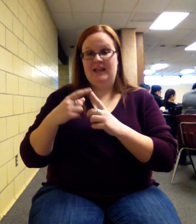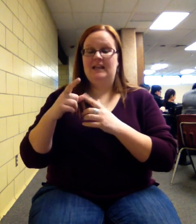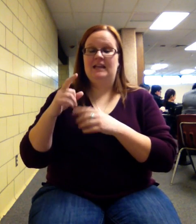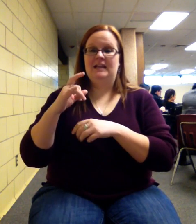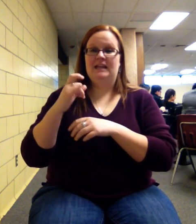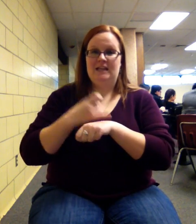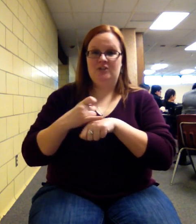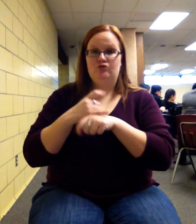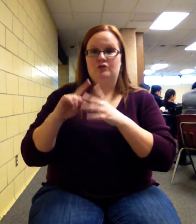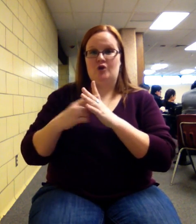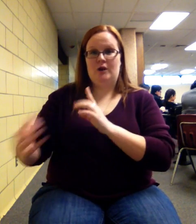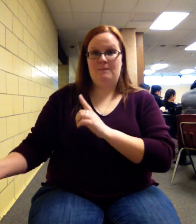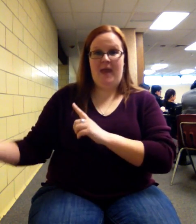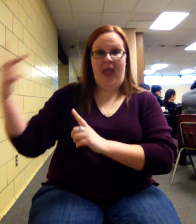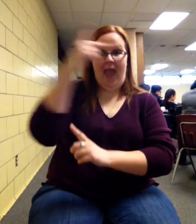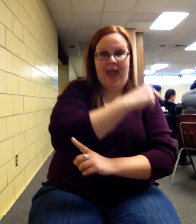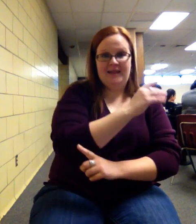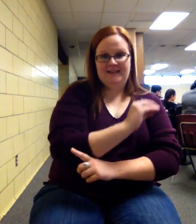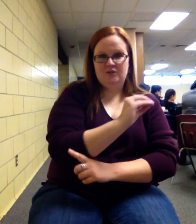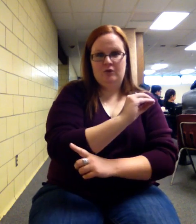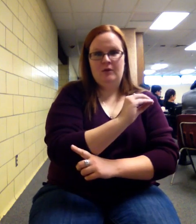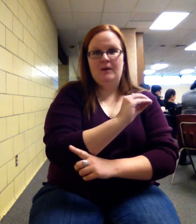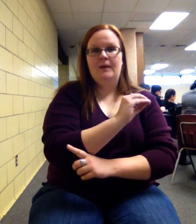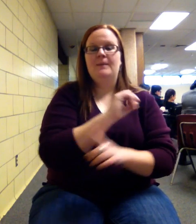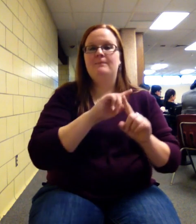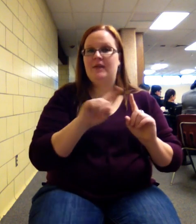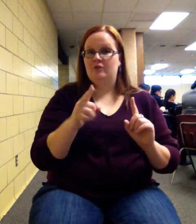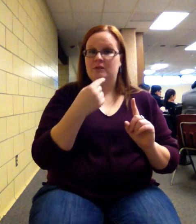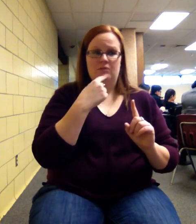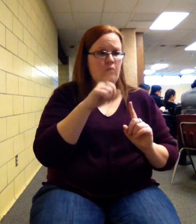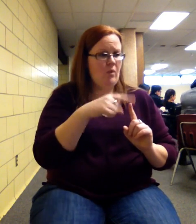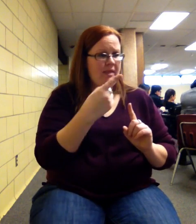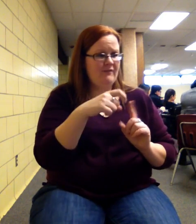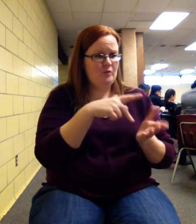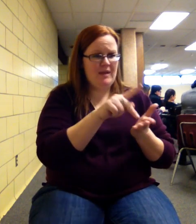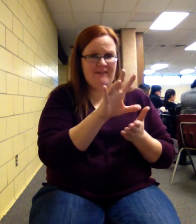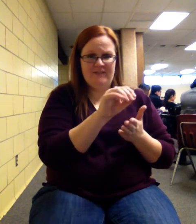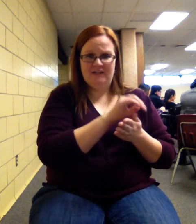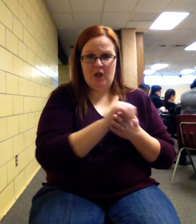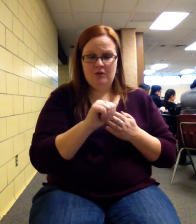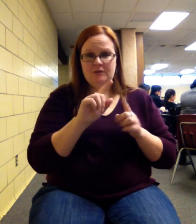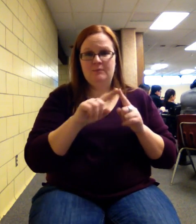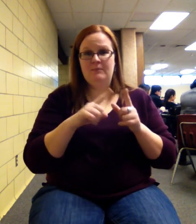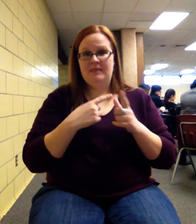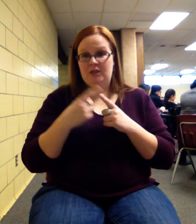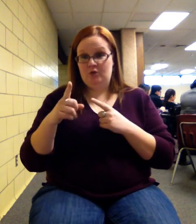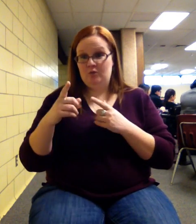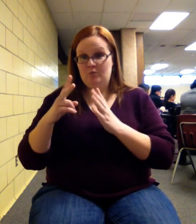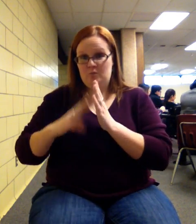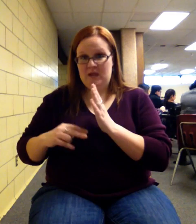0. But they were sending her sheets saying you only have to make this $50 payment. Well, you read the fine line, and that's the minimum payment they want you to